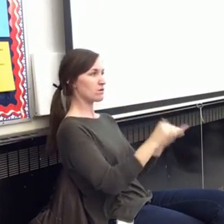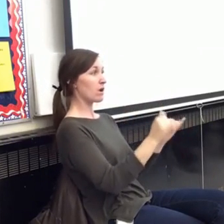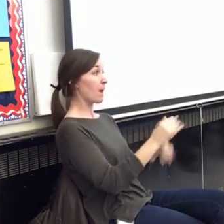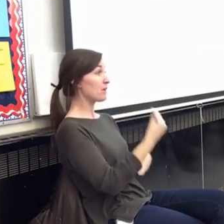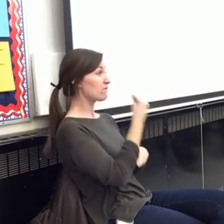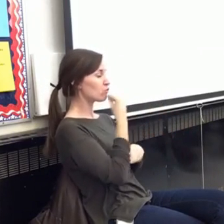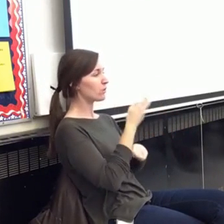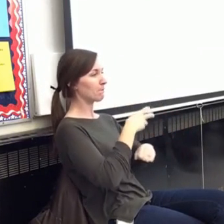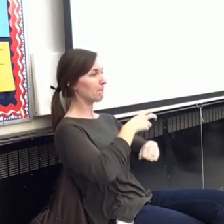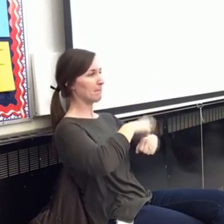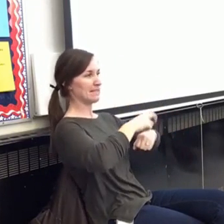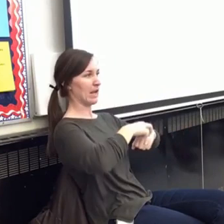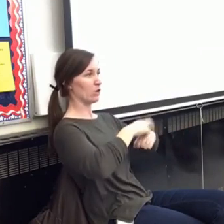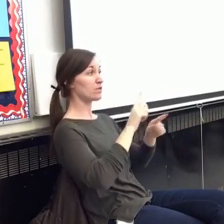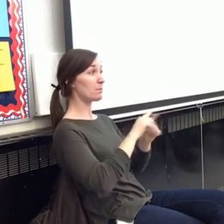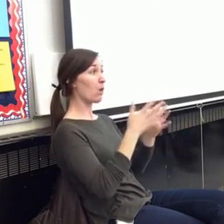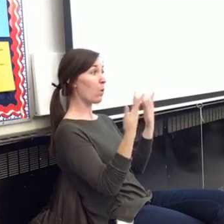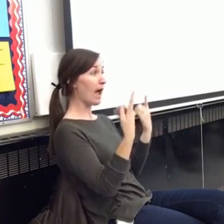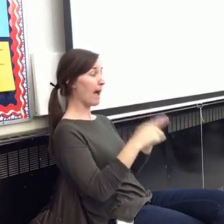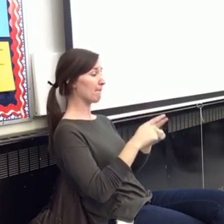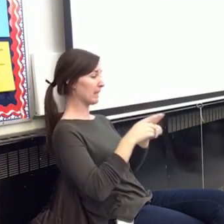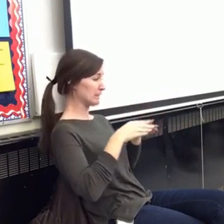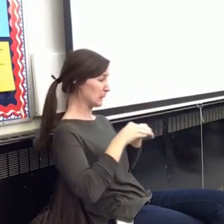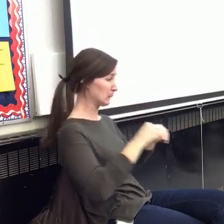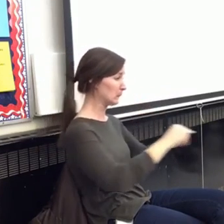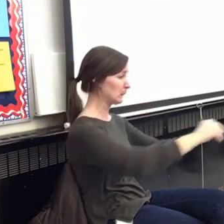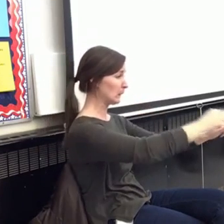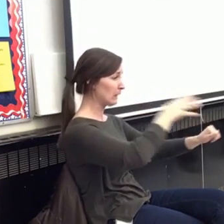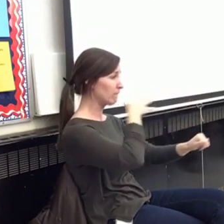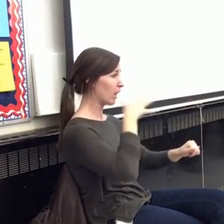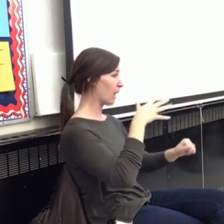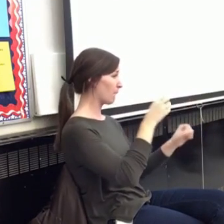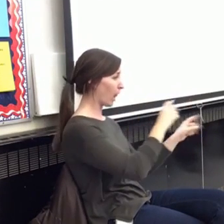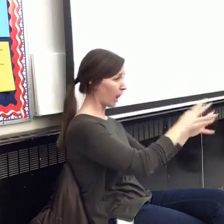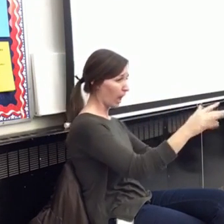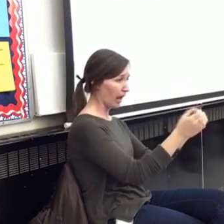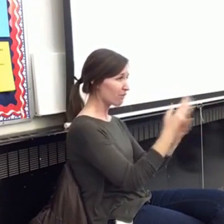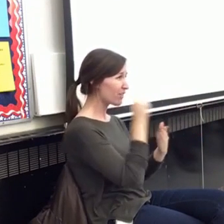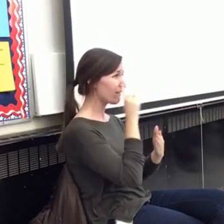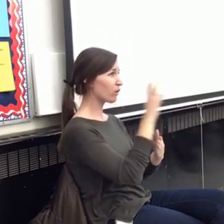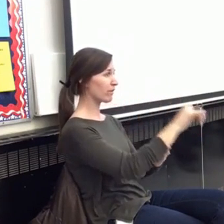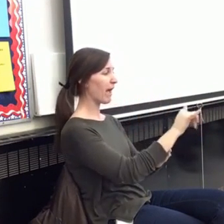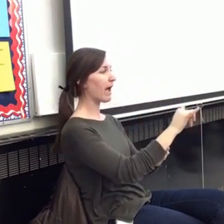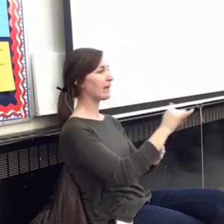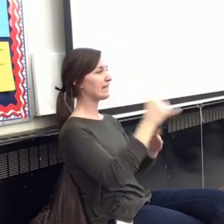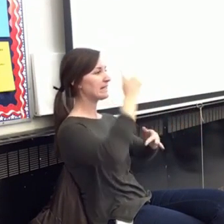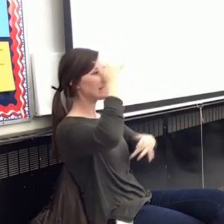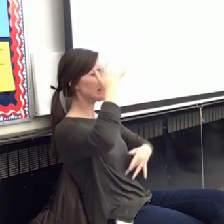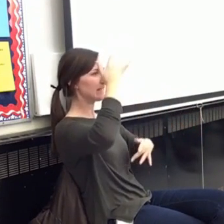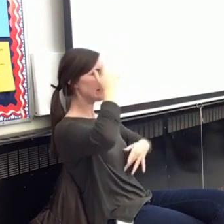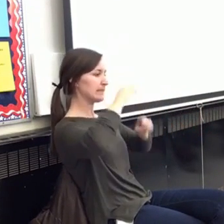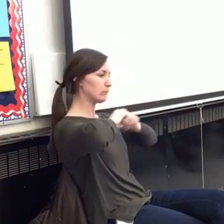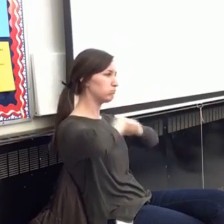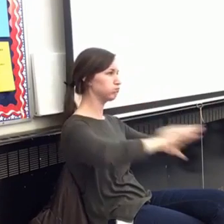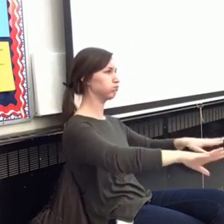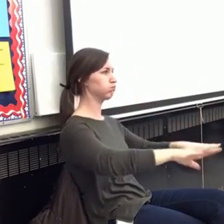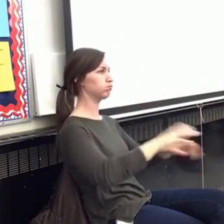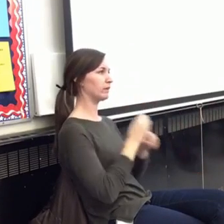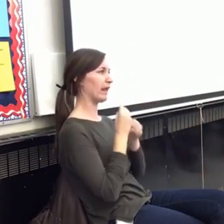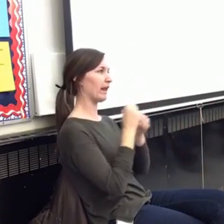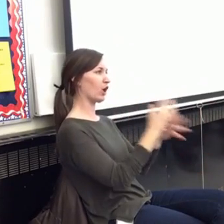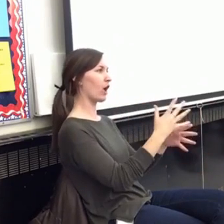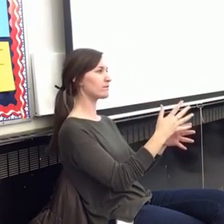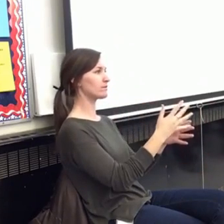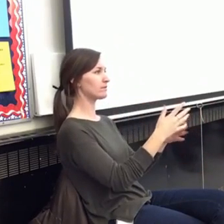going to be a disease in the potatoes that is going to kill almost all of the potatoes in Ireland. And this causes a massive famine, with people